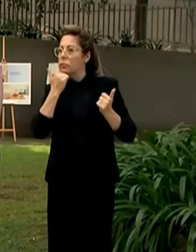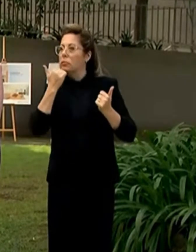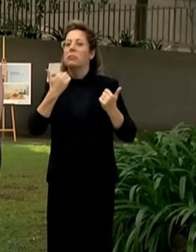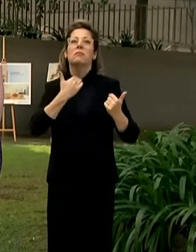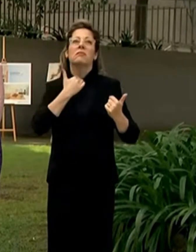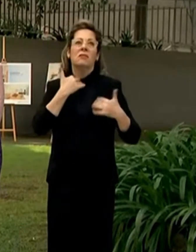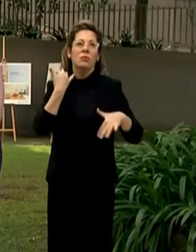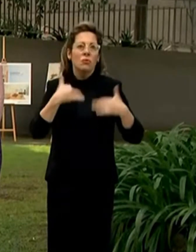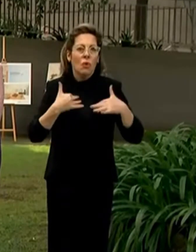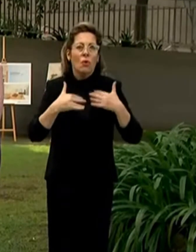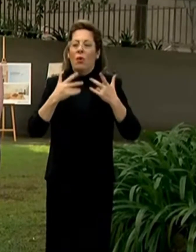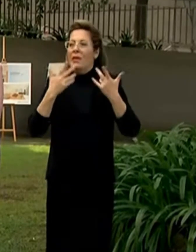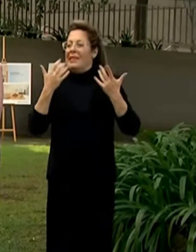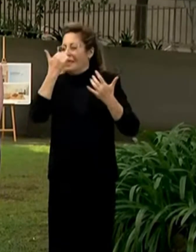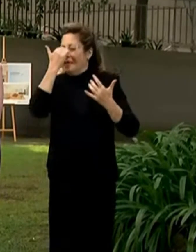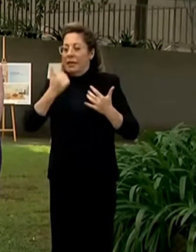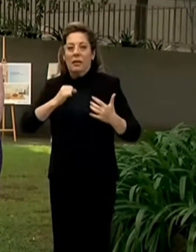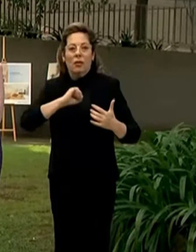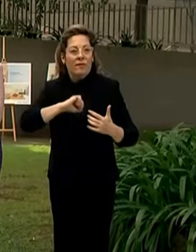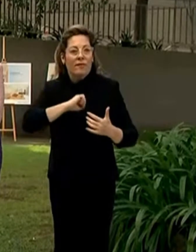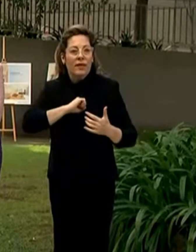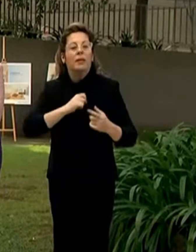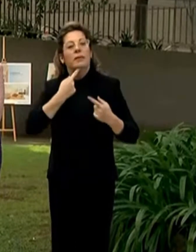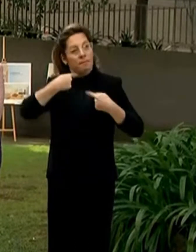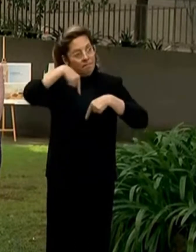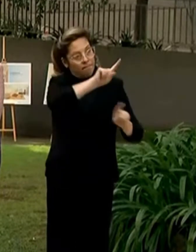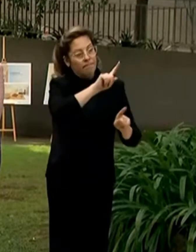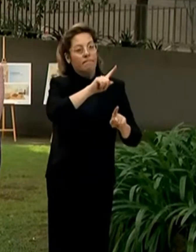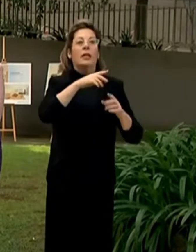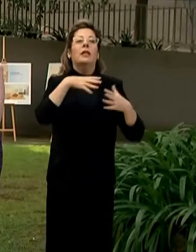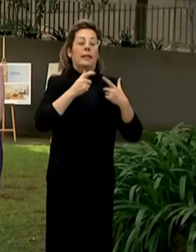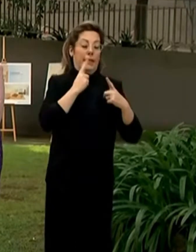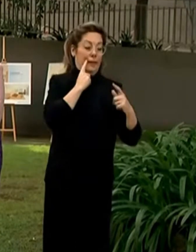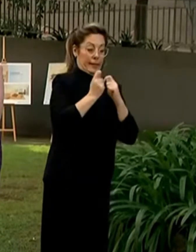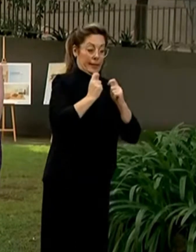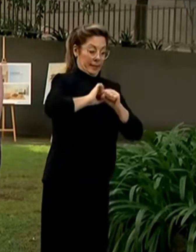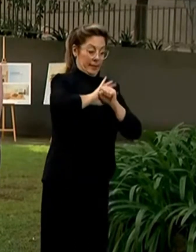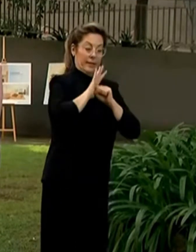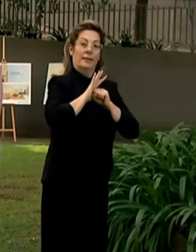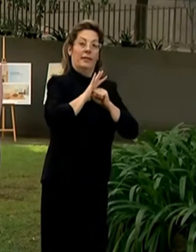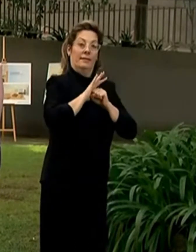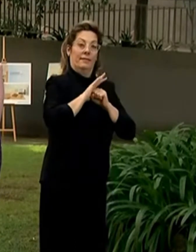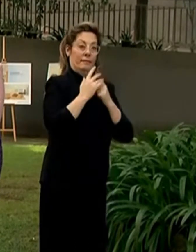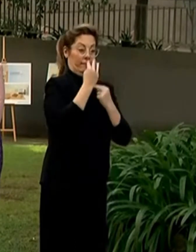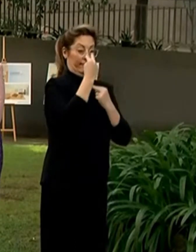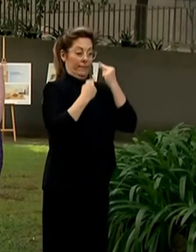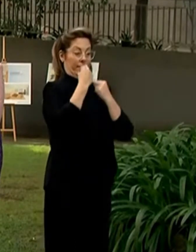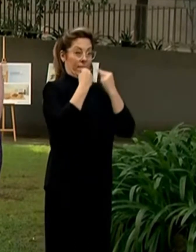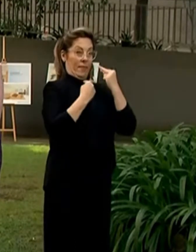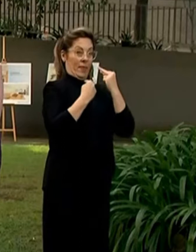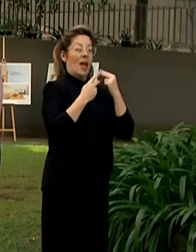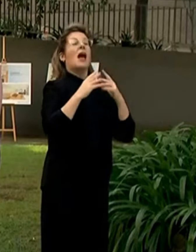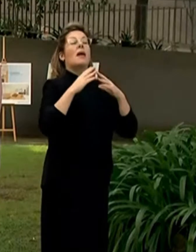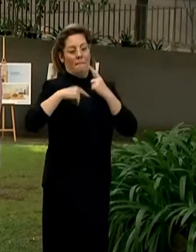develop, must self-isolate and immediately seek urgent COVID testing. 1 case attended the